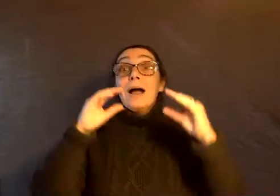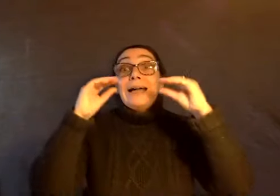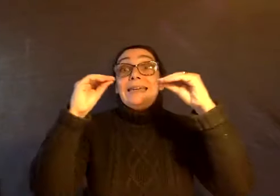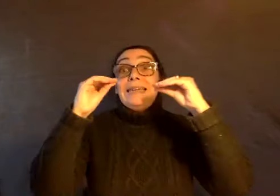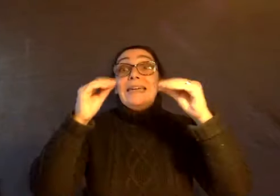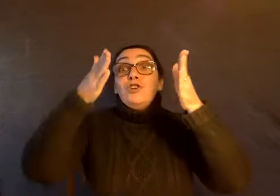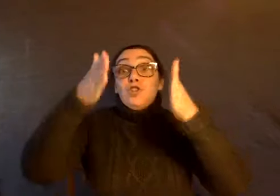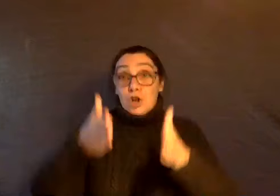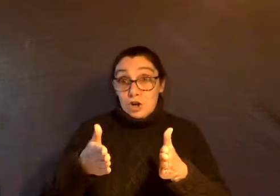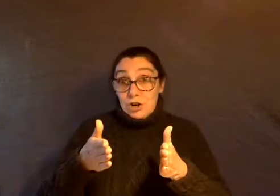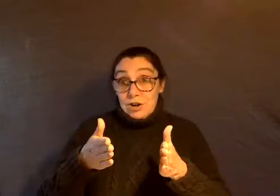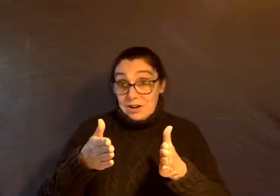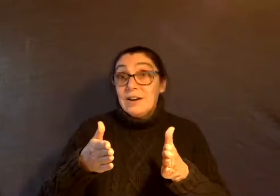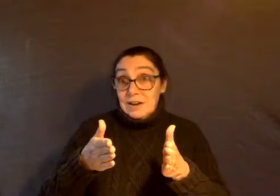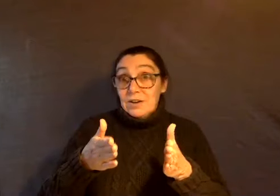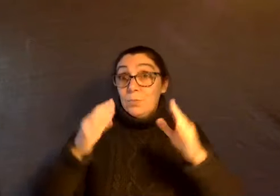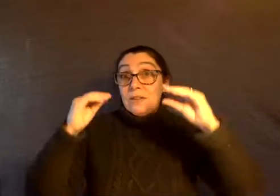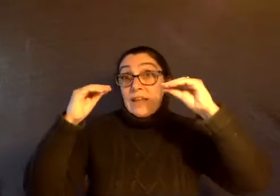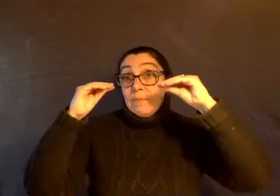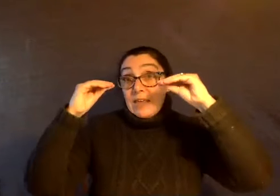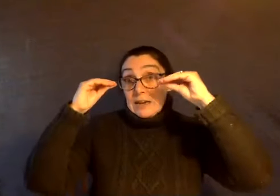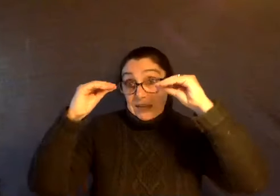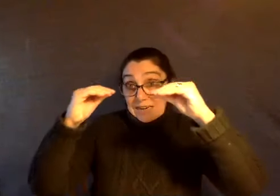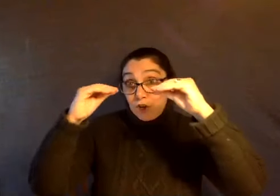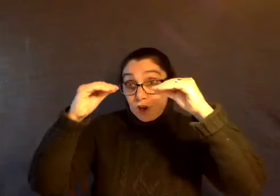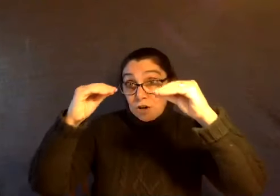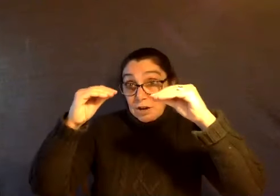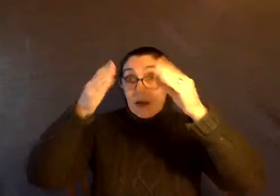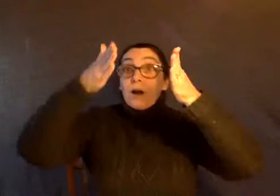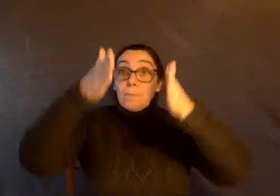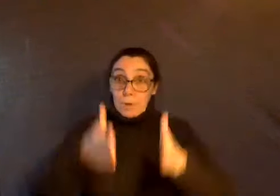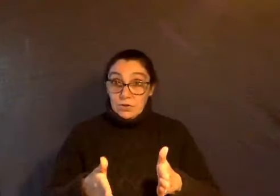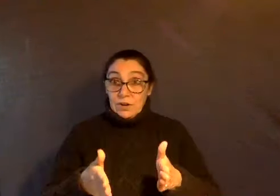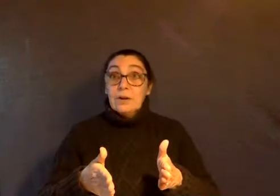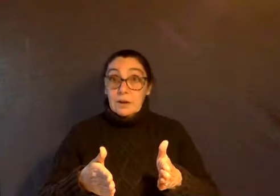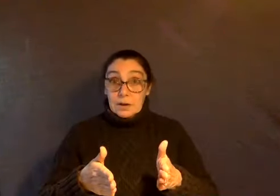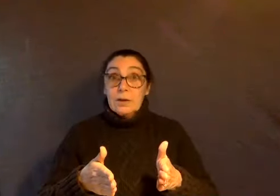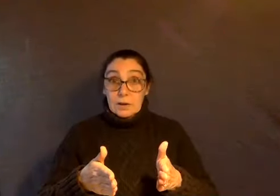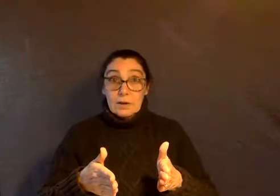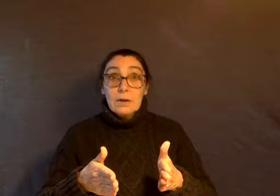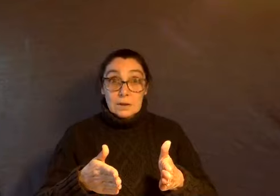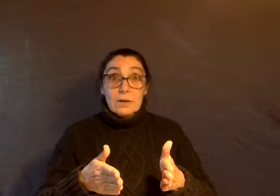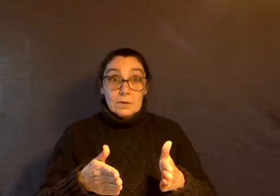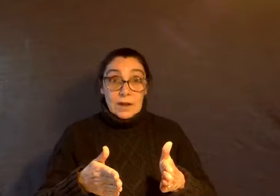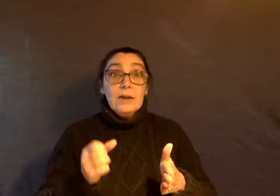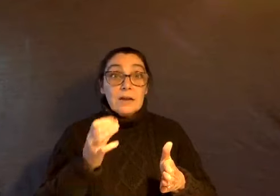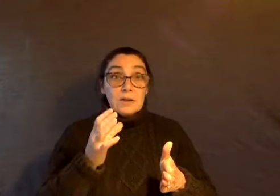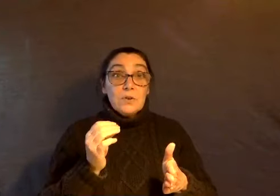a teacher. It would be the same thing. Teach, person. Okay, so